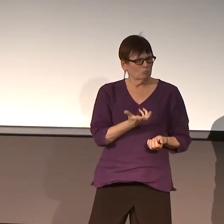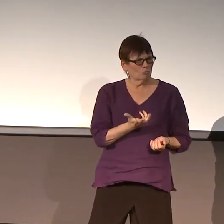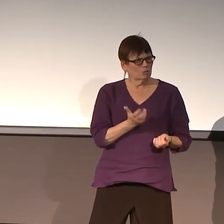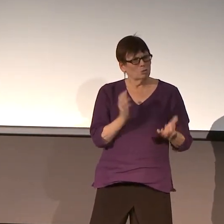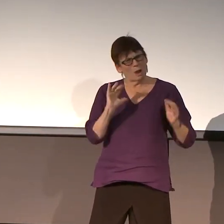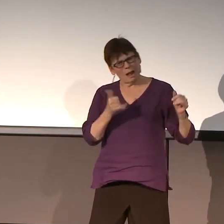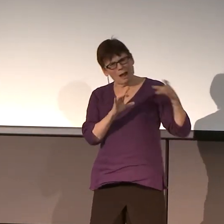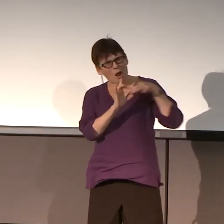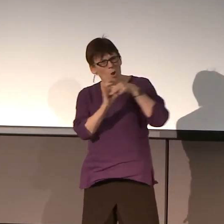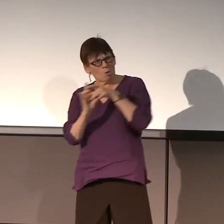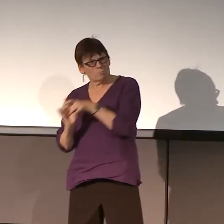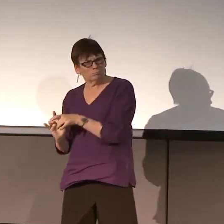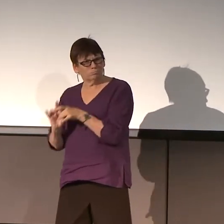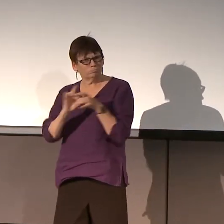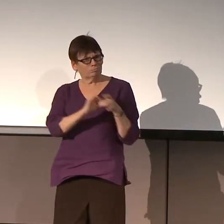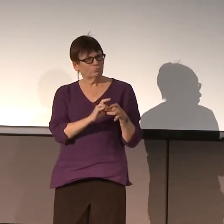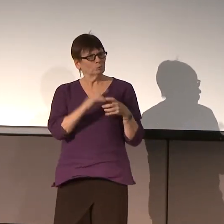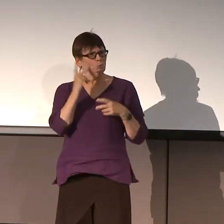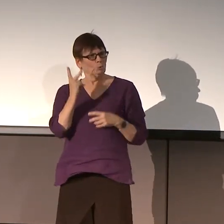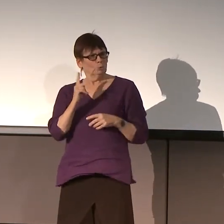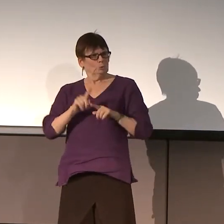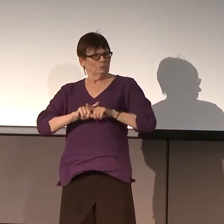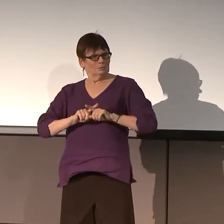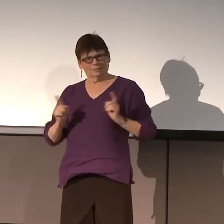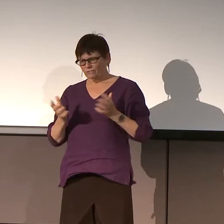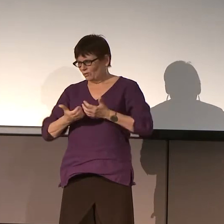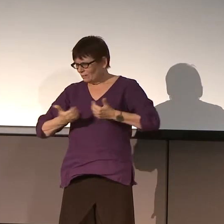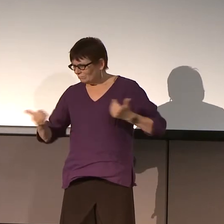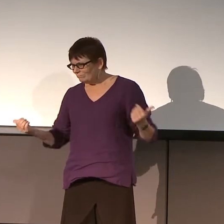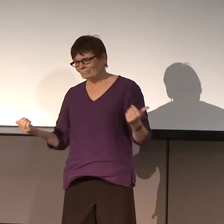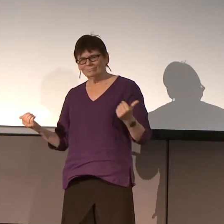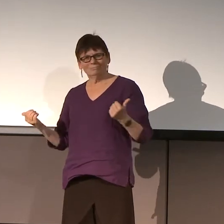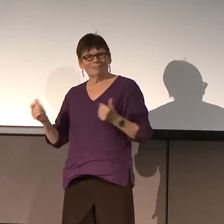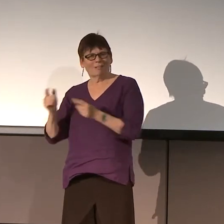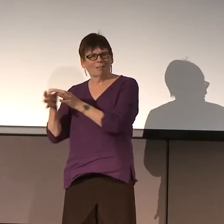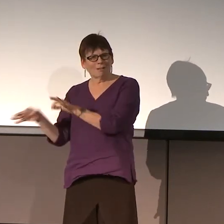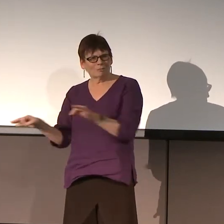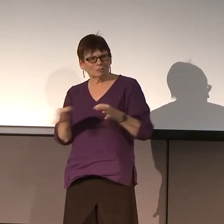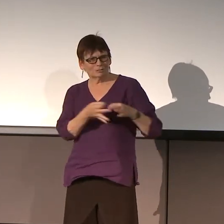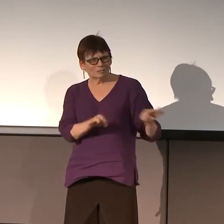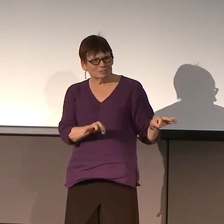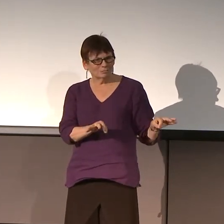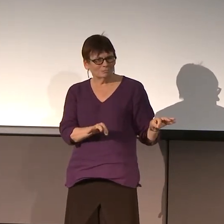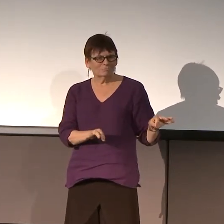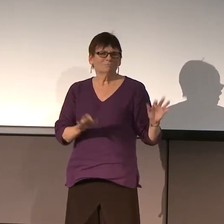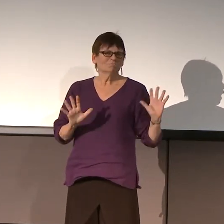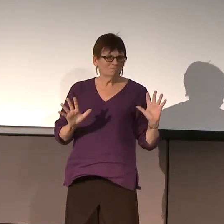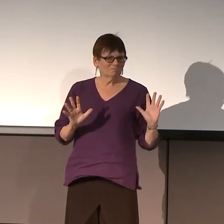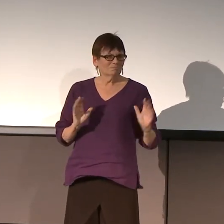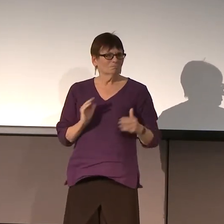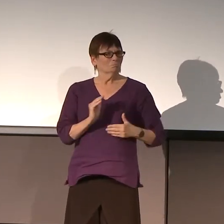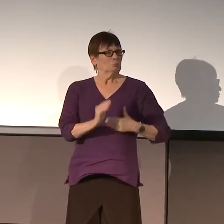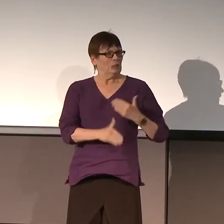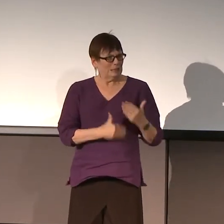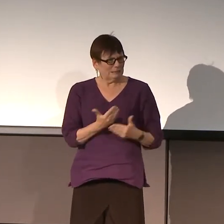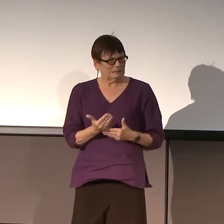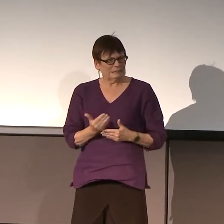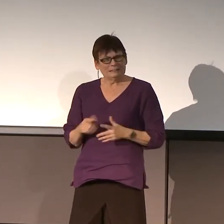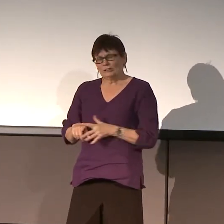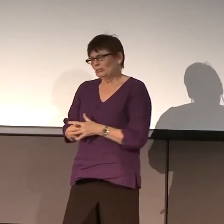advantage of ASL poetry, so I've been dealing with how to connect those two languages, how to work within those